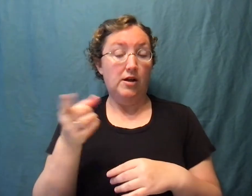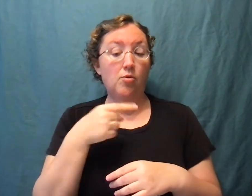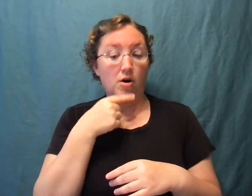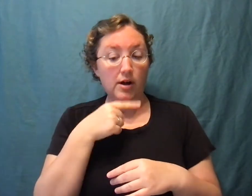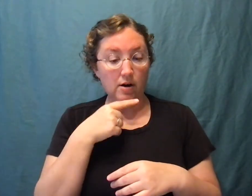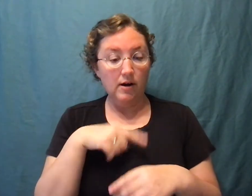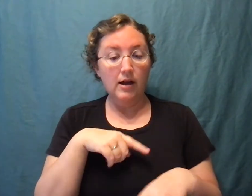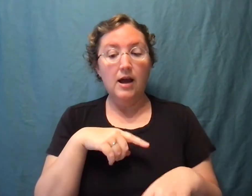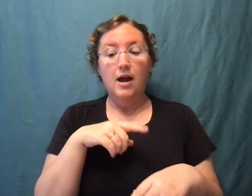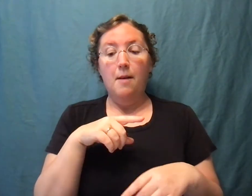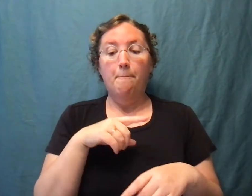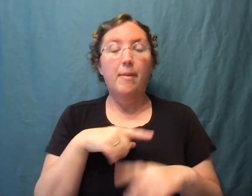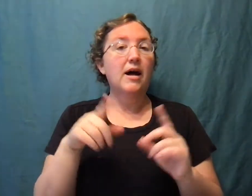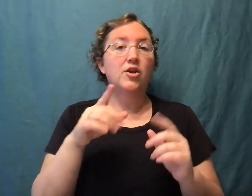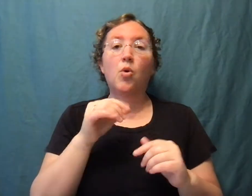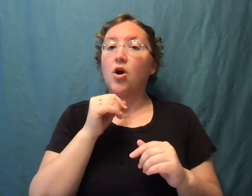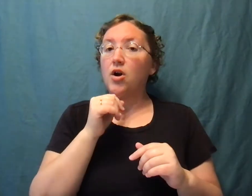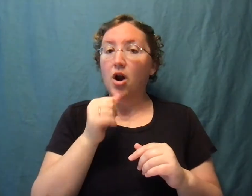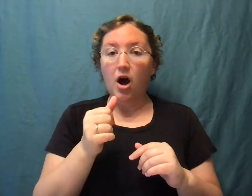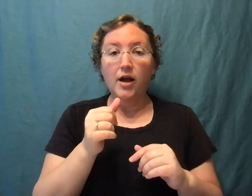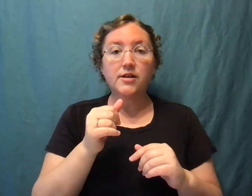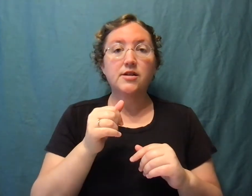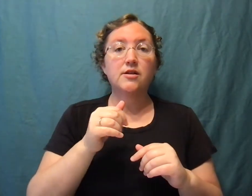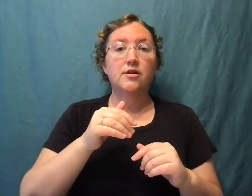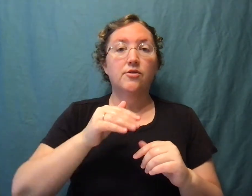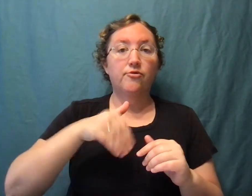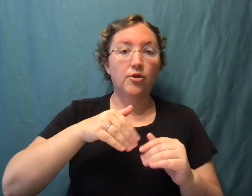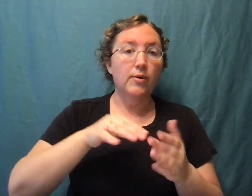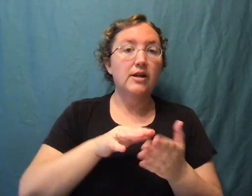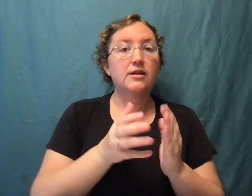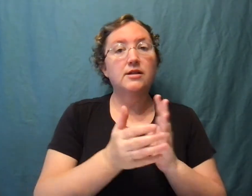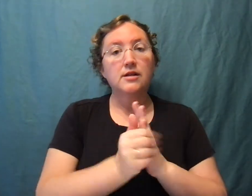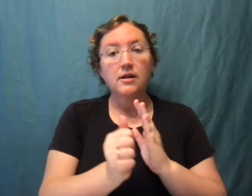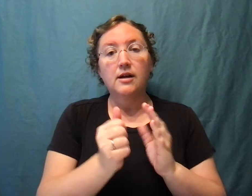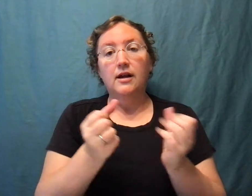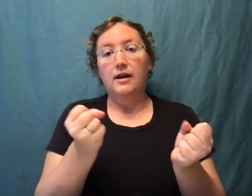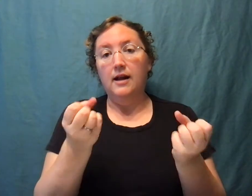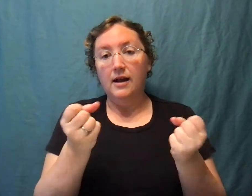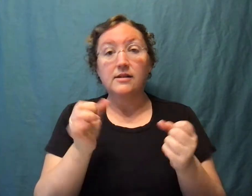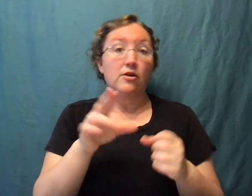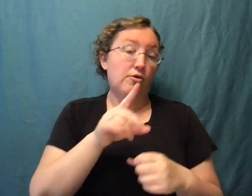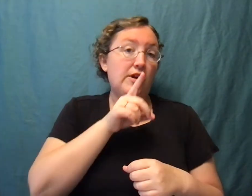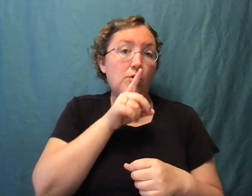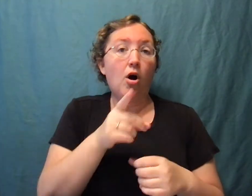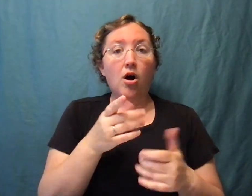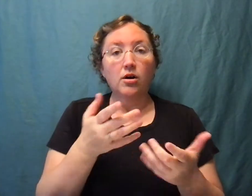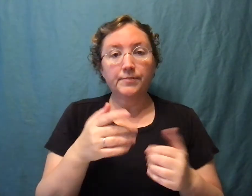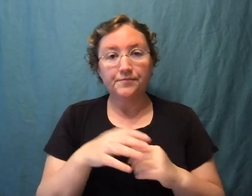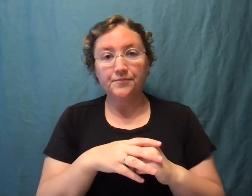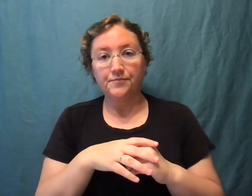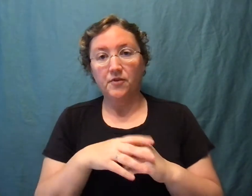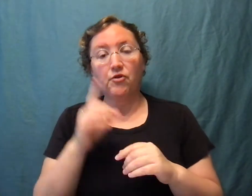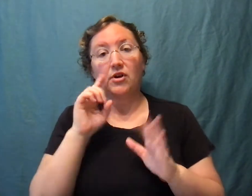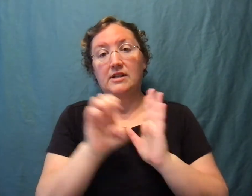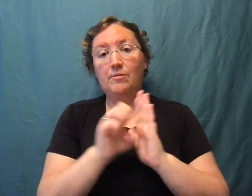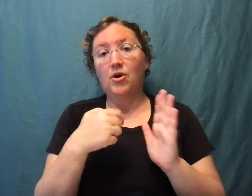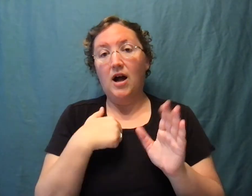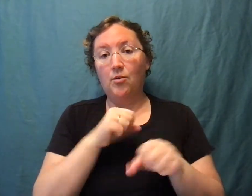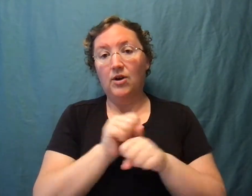are hearing, but you are not fluent in ASL, or that you are. For example, I work as